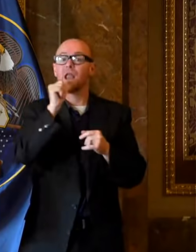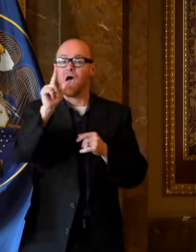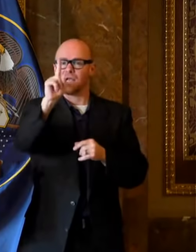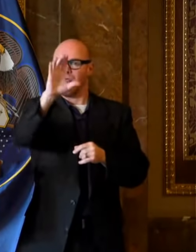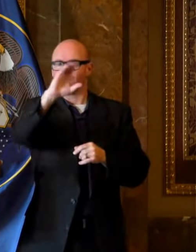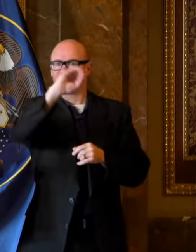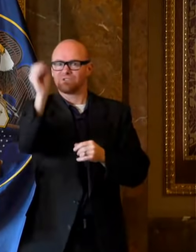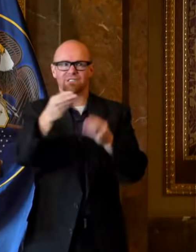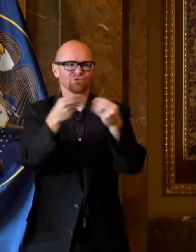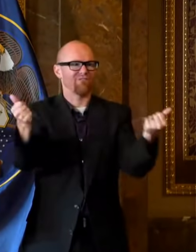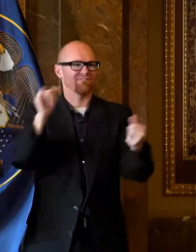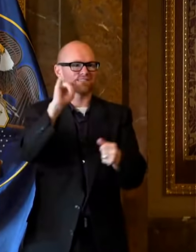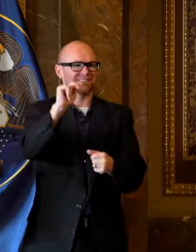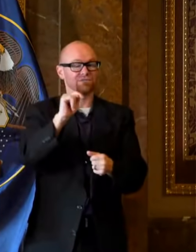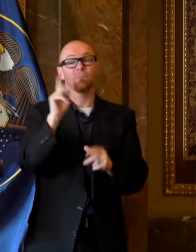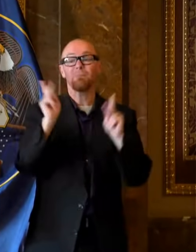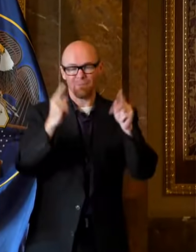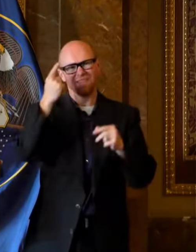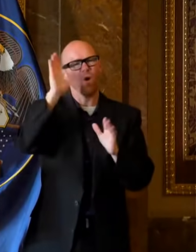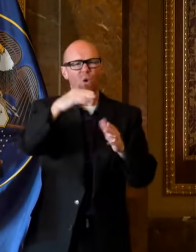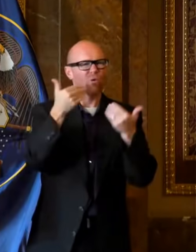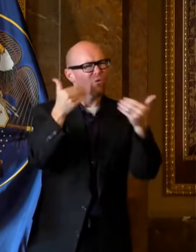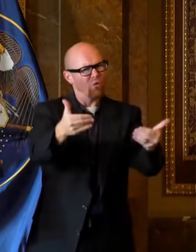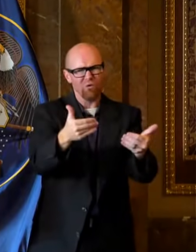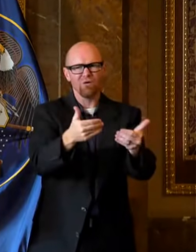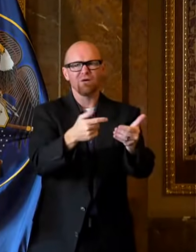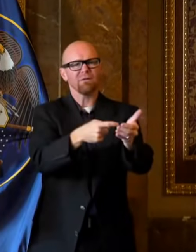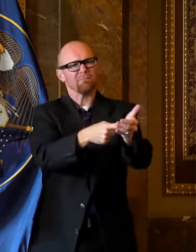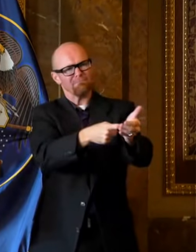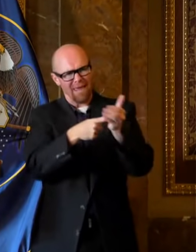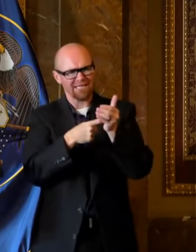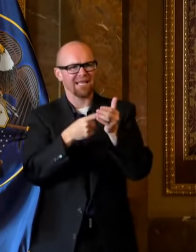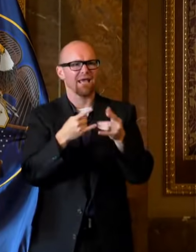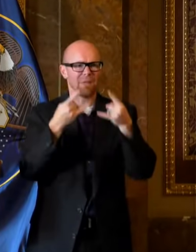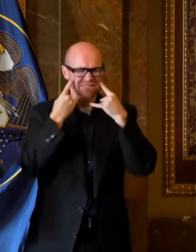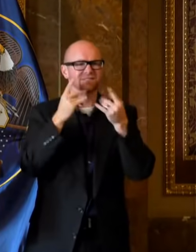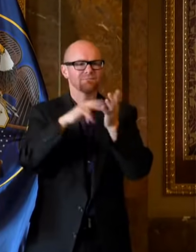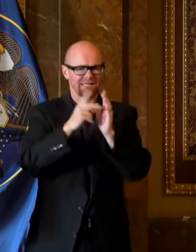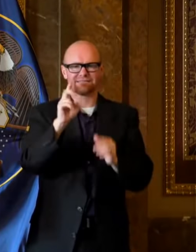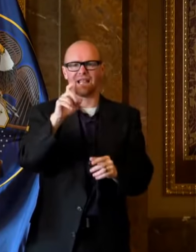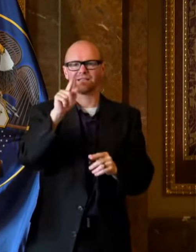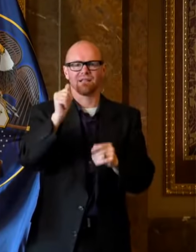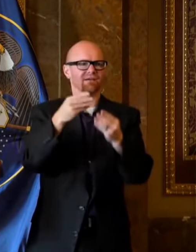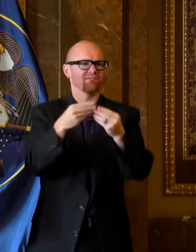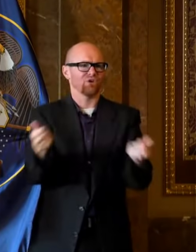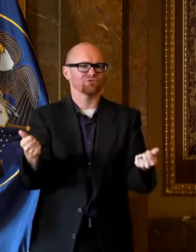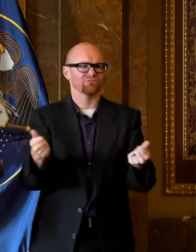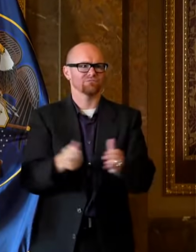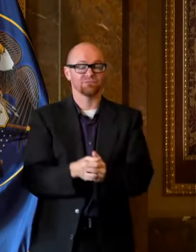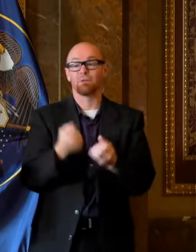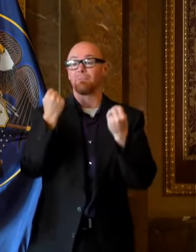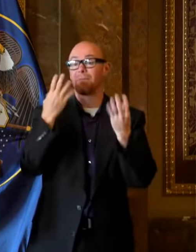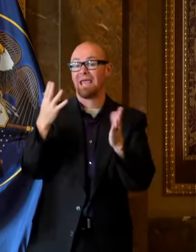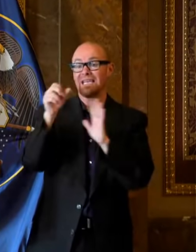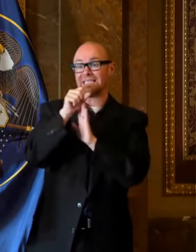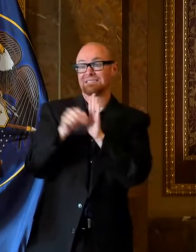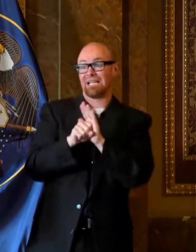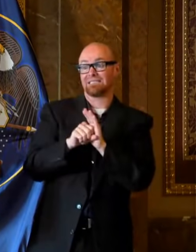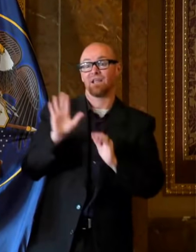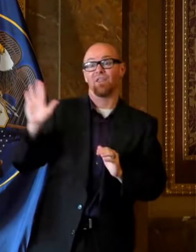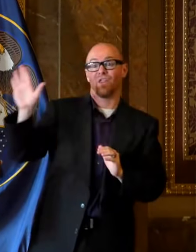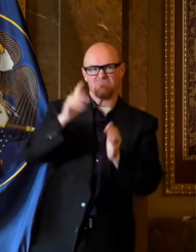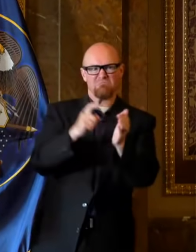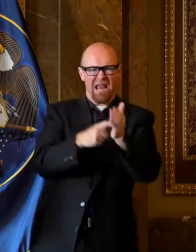this. I know there are a lot of people that think if only we had a mask mandate, the Delta variant would disappear. There are lots of states with mandates, and their numbers